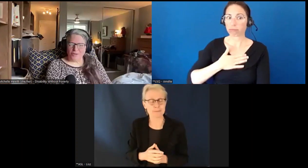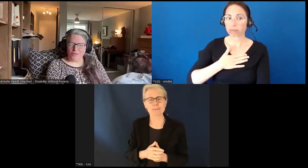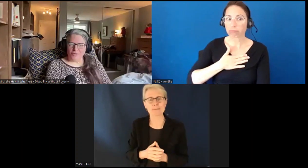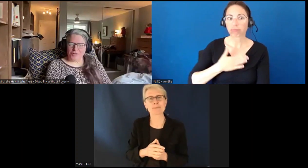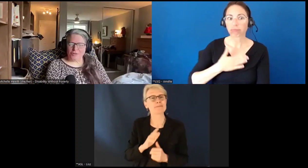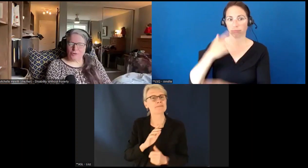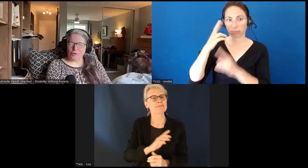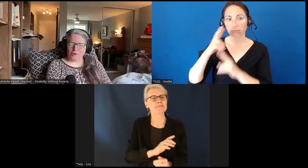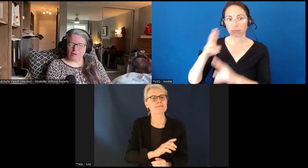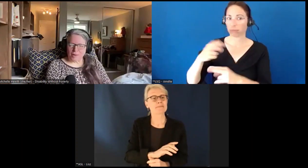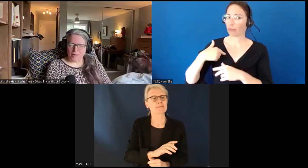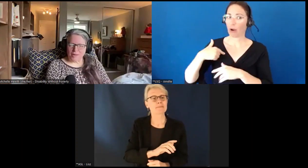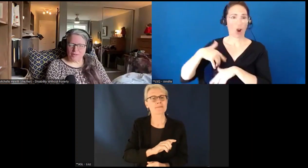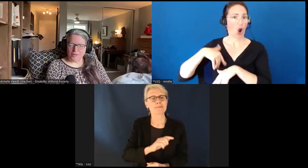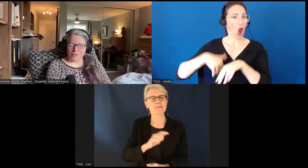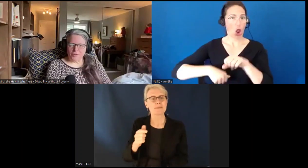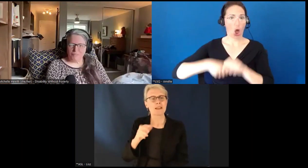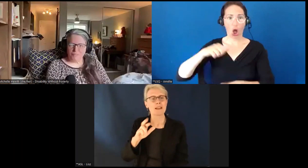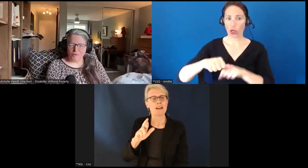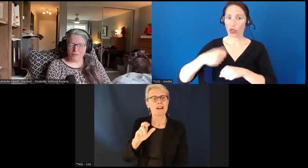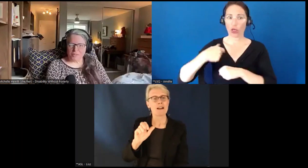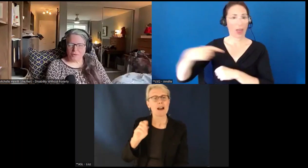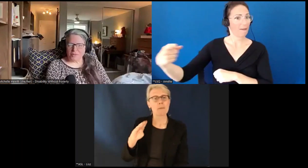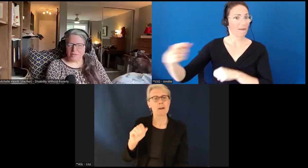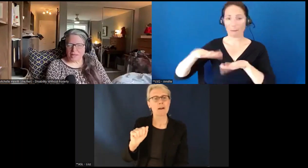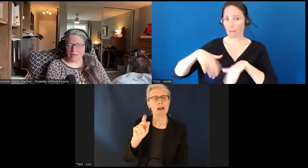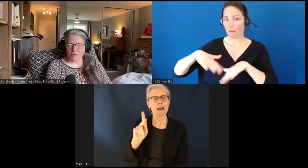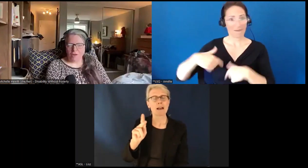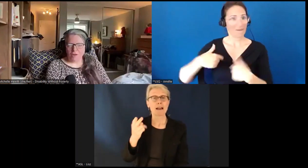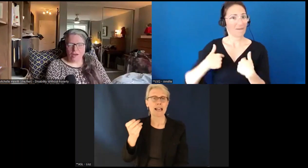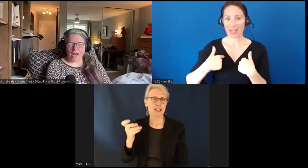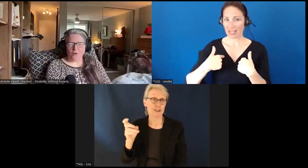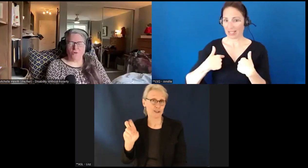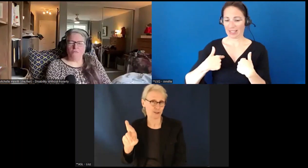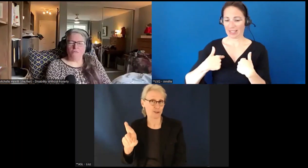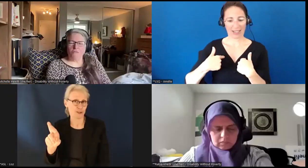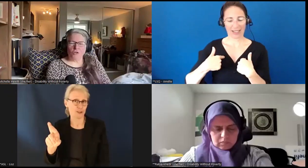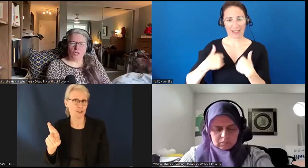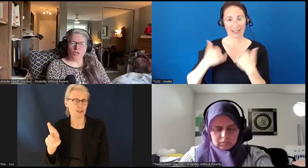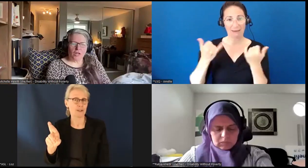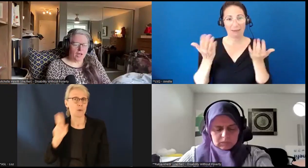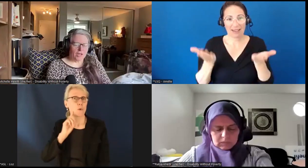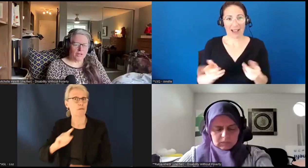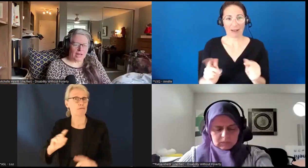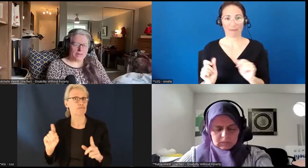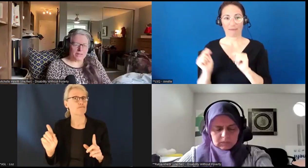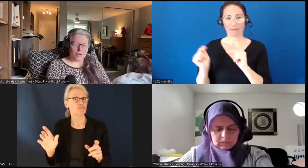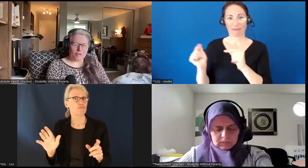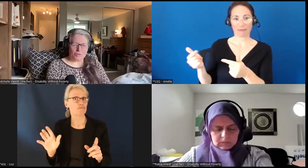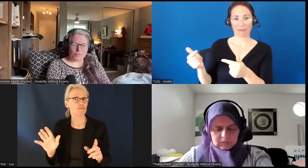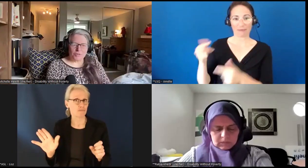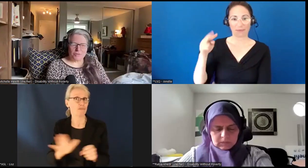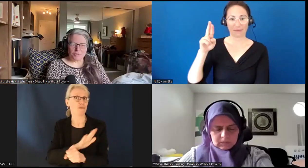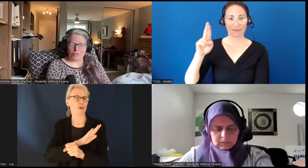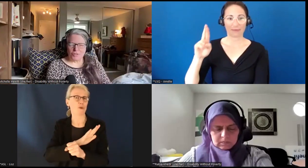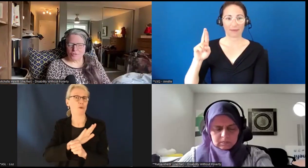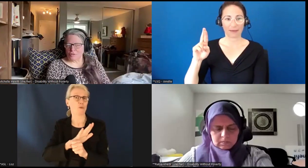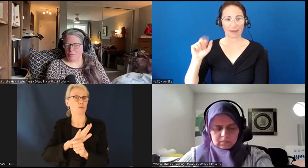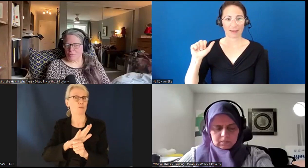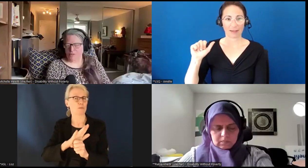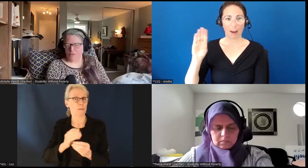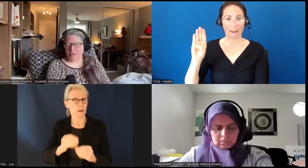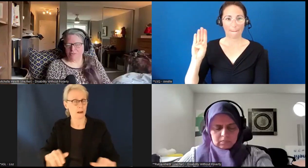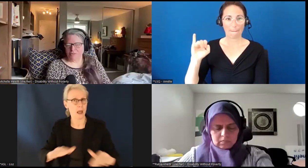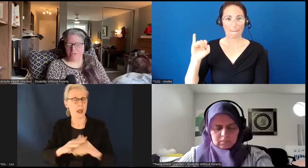hand over to Rabia Khader, who is going to give our full land acknowledgement that she does